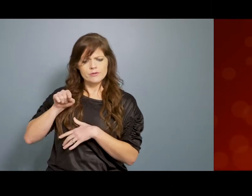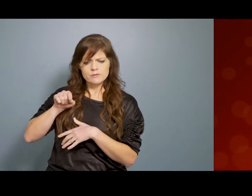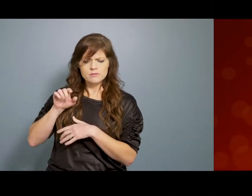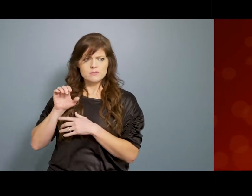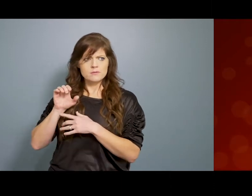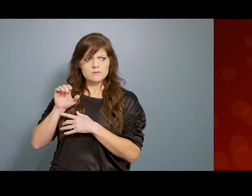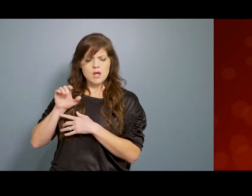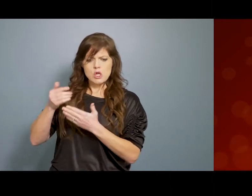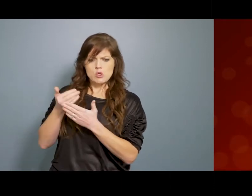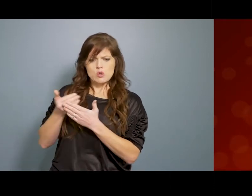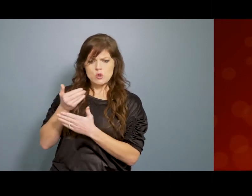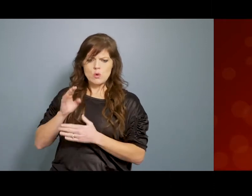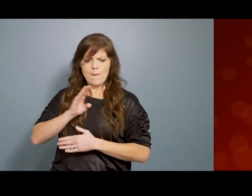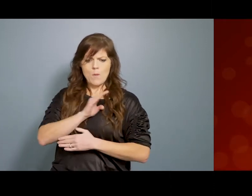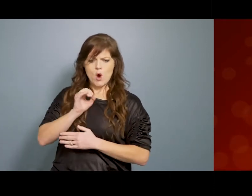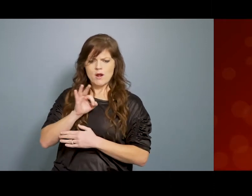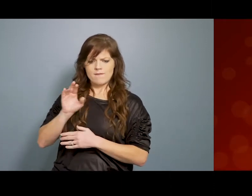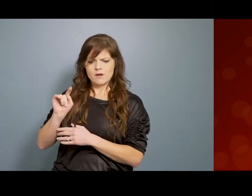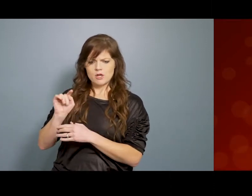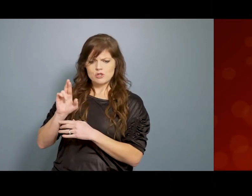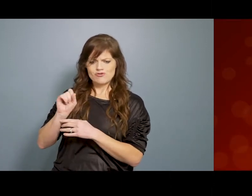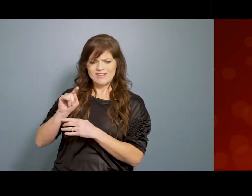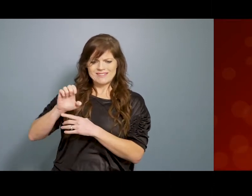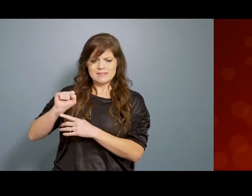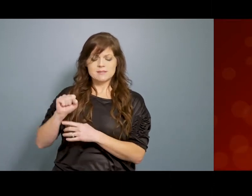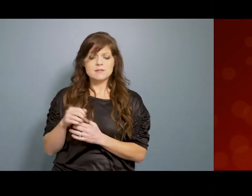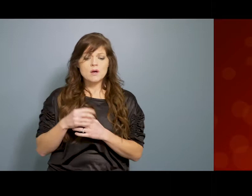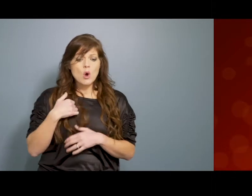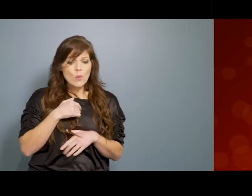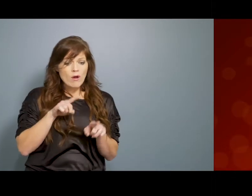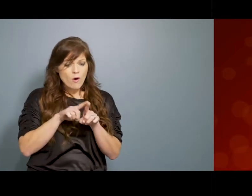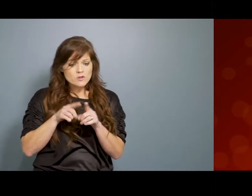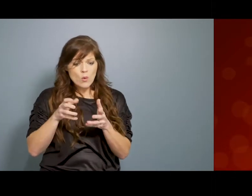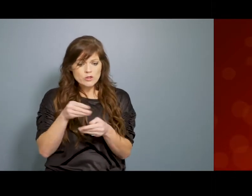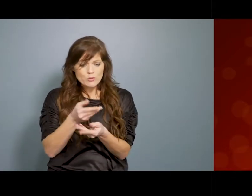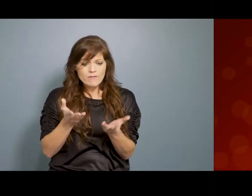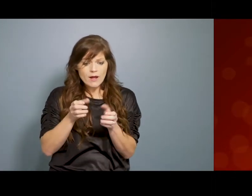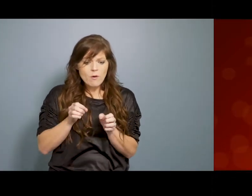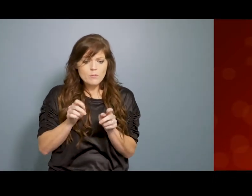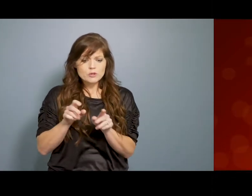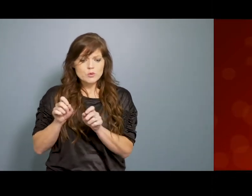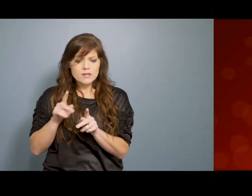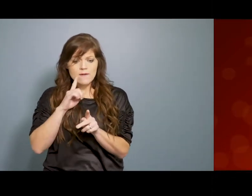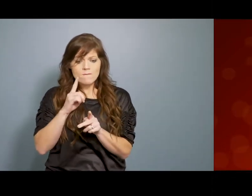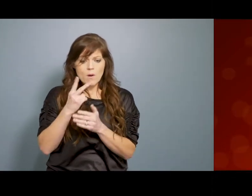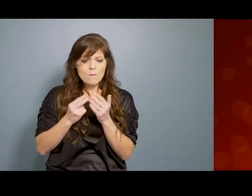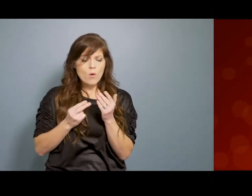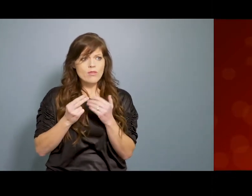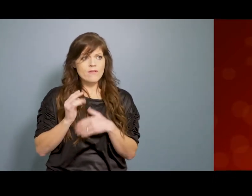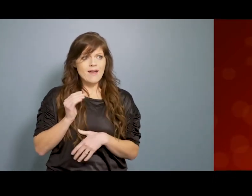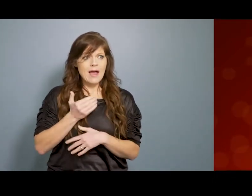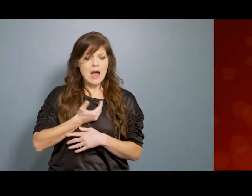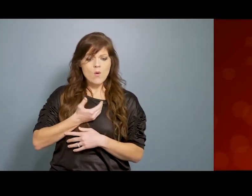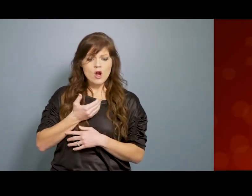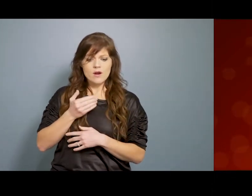Trustees. Appreciate you taking some time to help welcome us all in. We did want to provide an opportunity too for both of our senates, both our